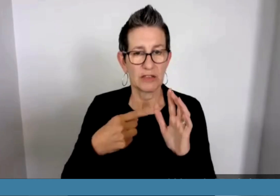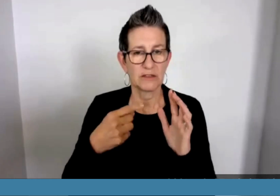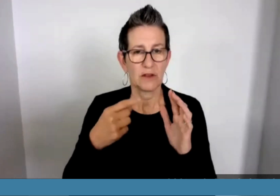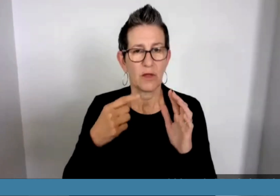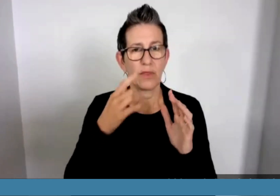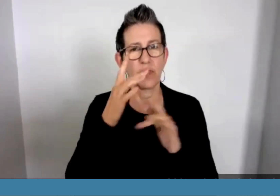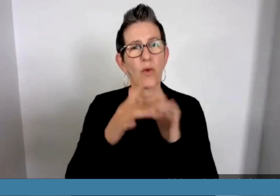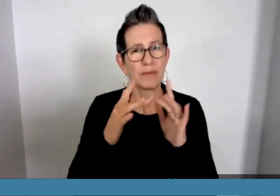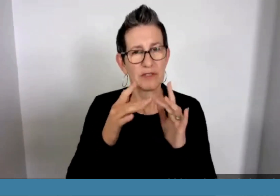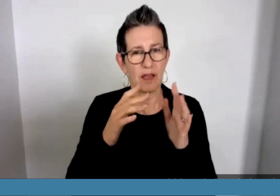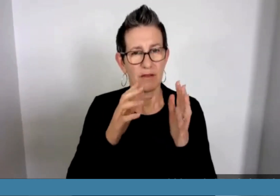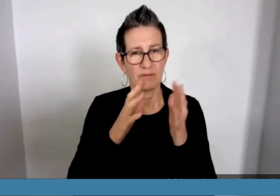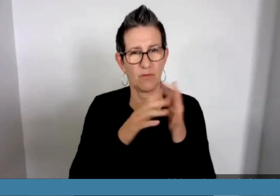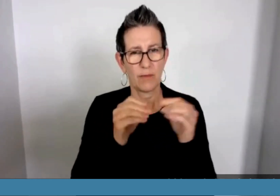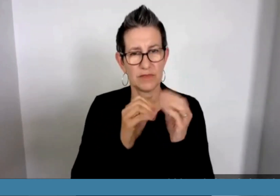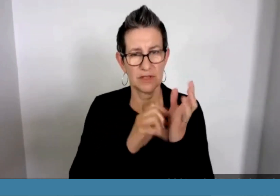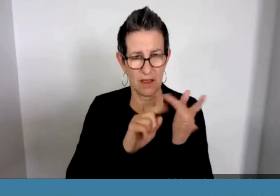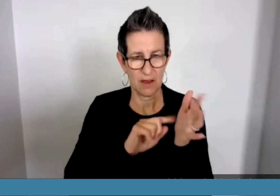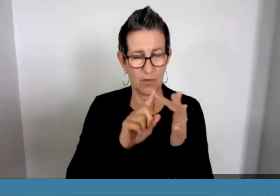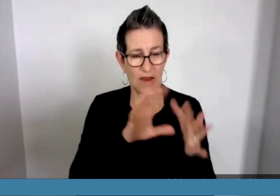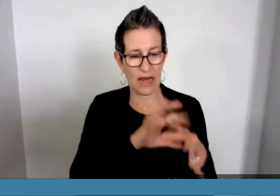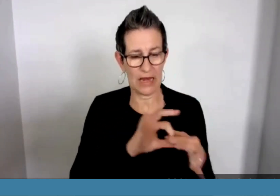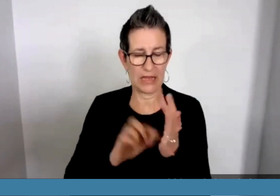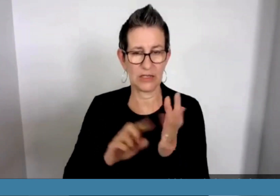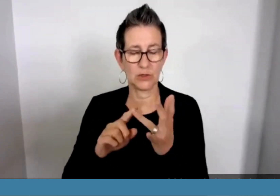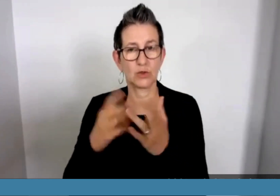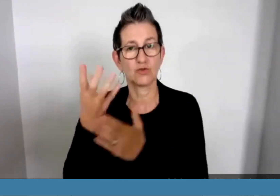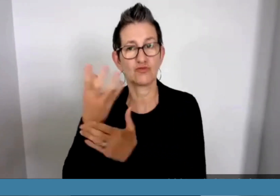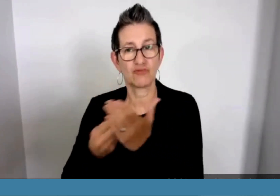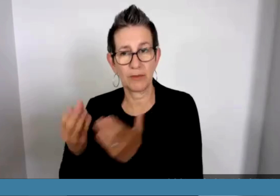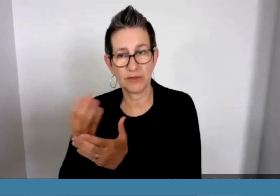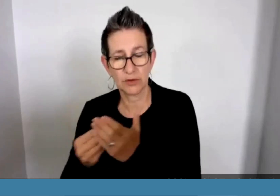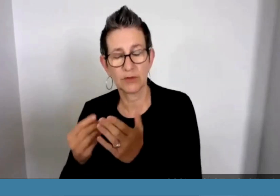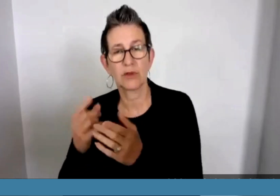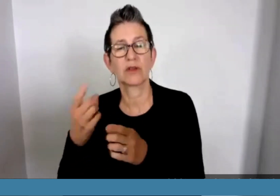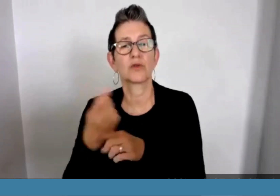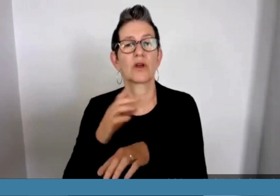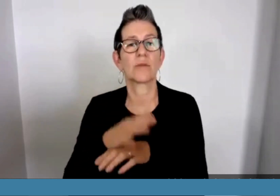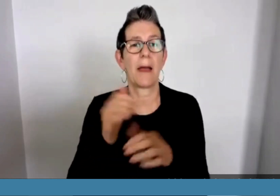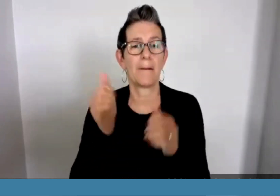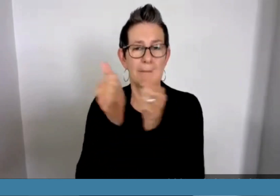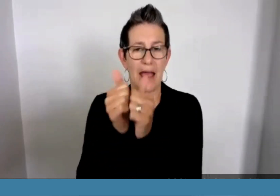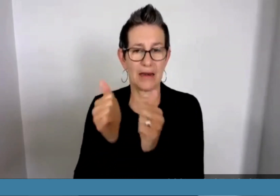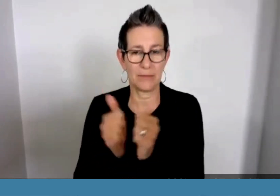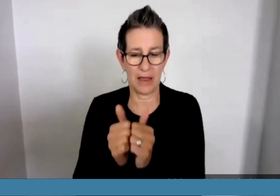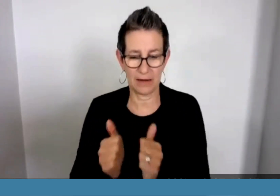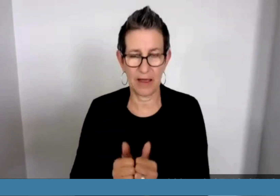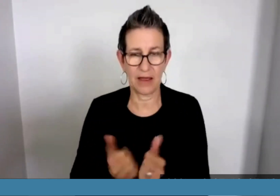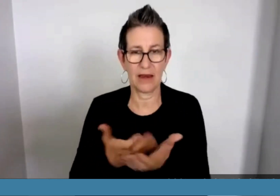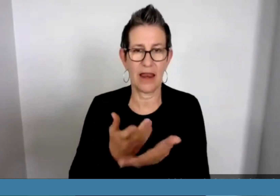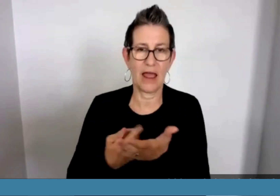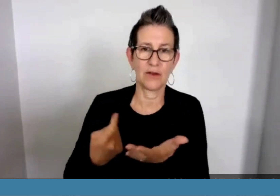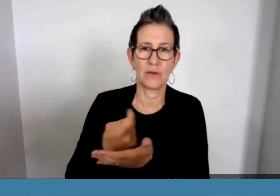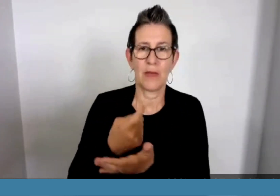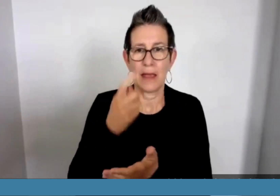have linked to some resources that talk about partnering with organisation and paying people with disability.